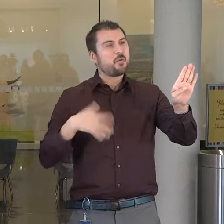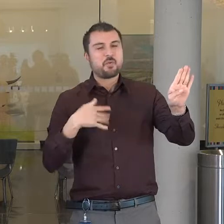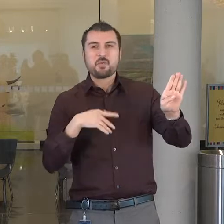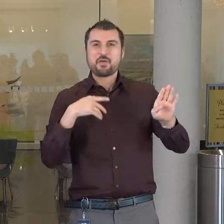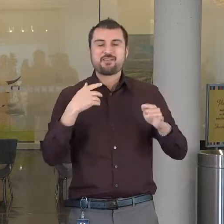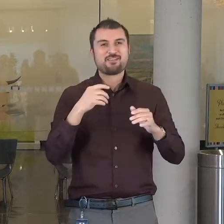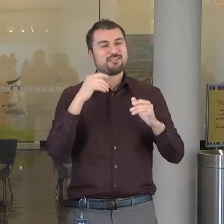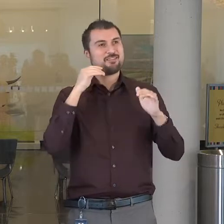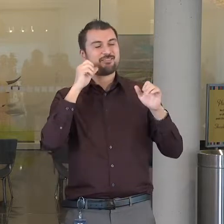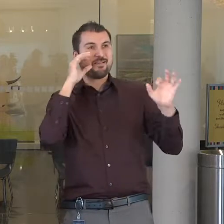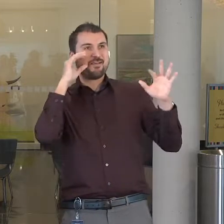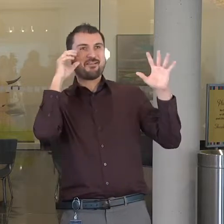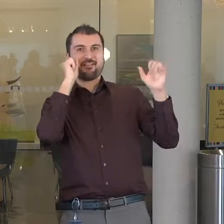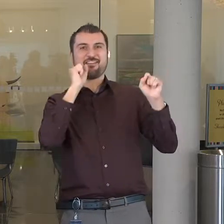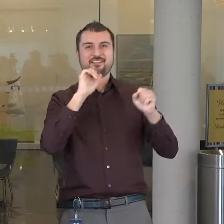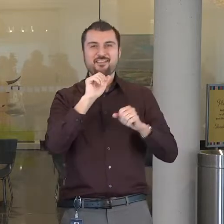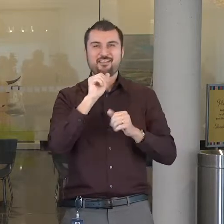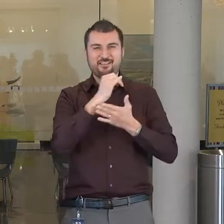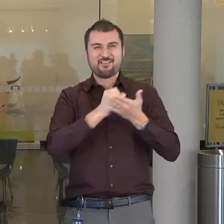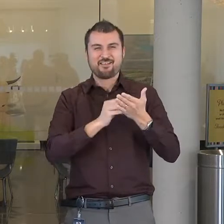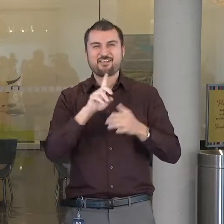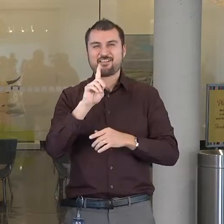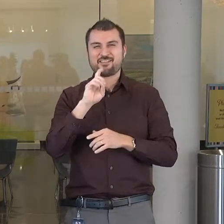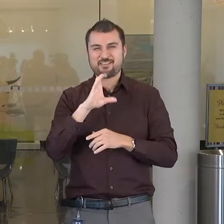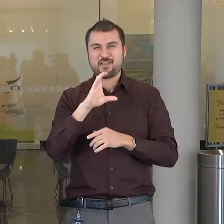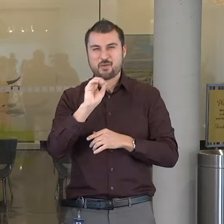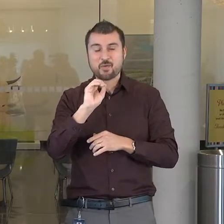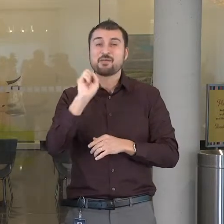also the gallery environment that I think